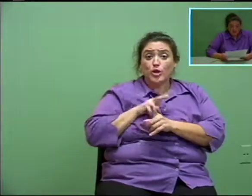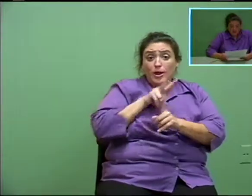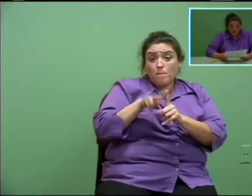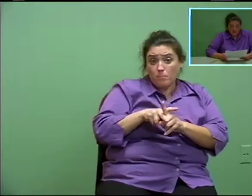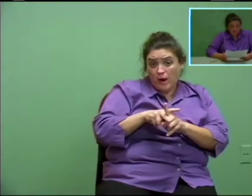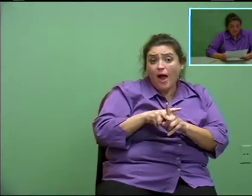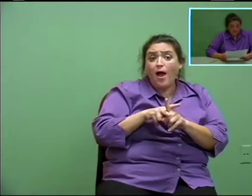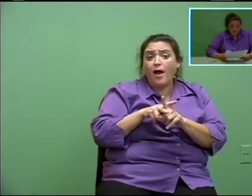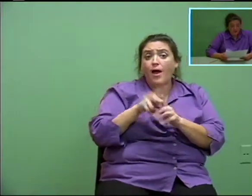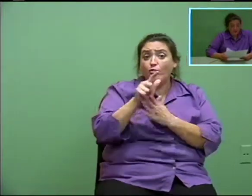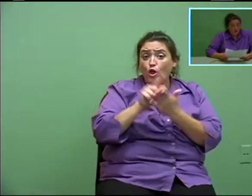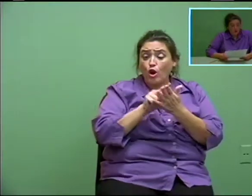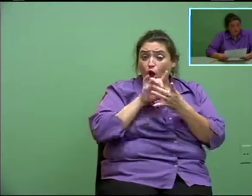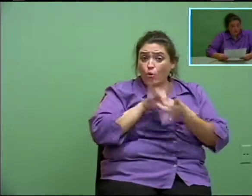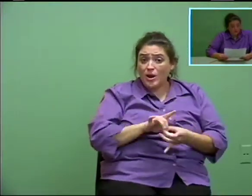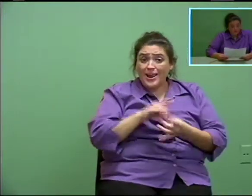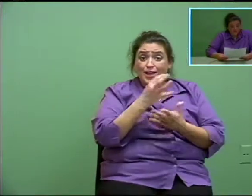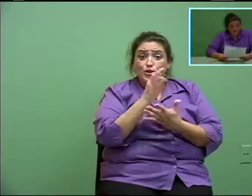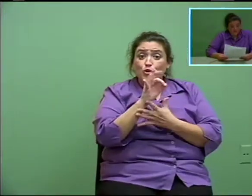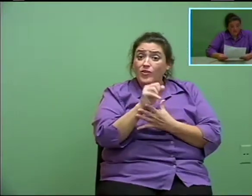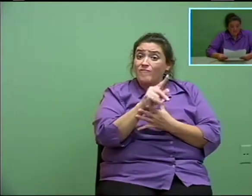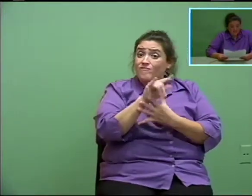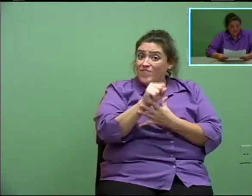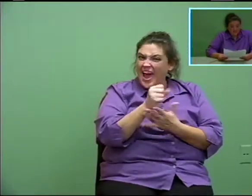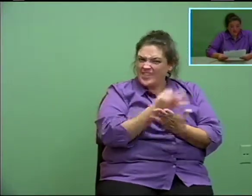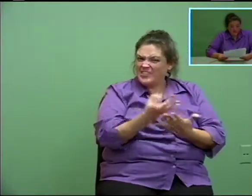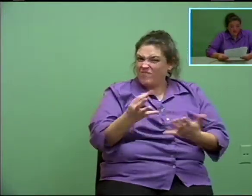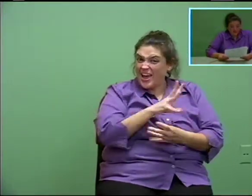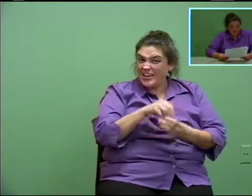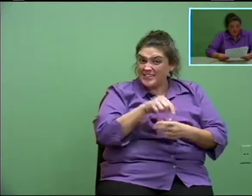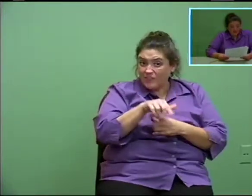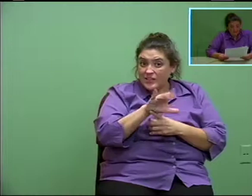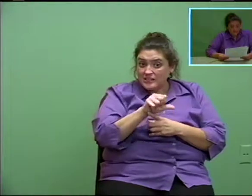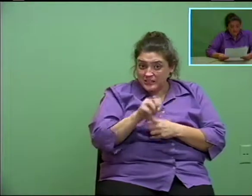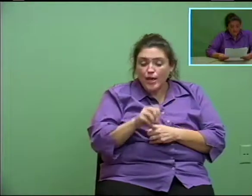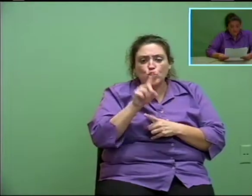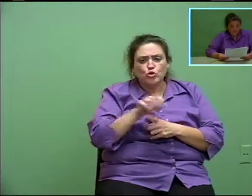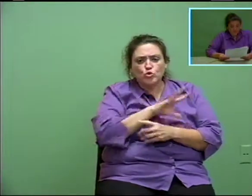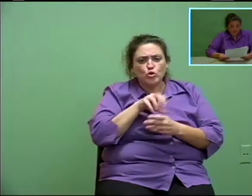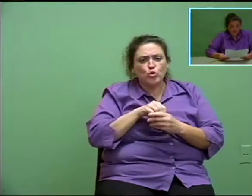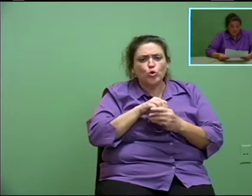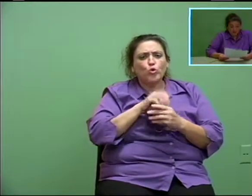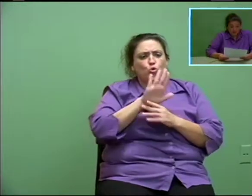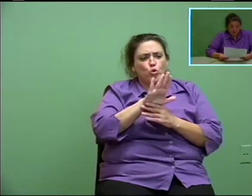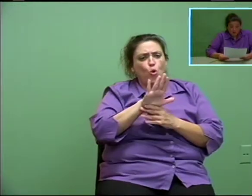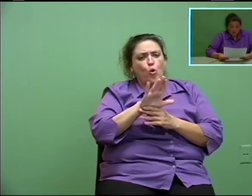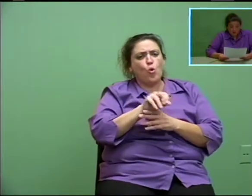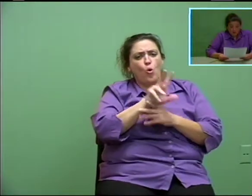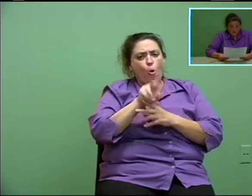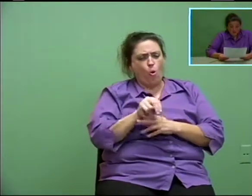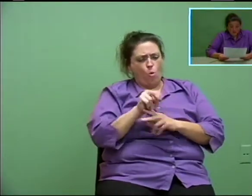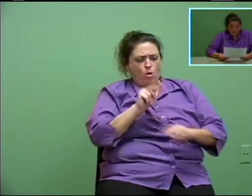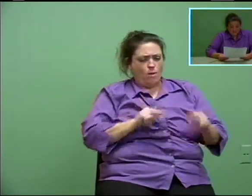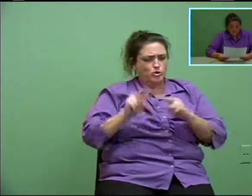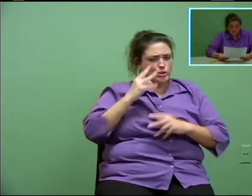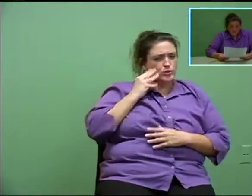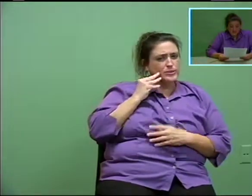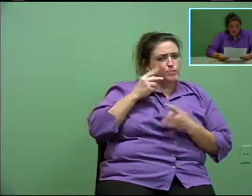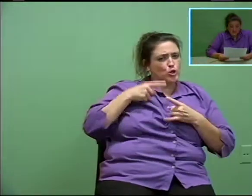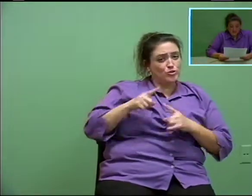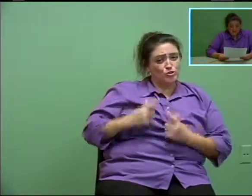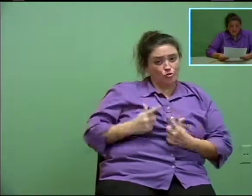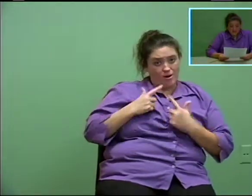consider all the evidence in light of your own observations and experience in life. The law presumes